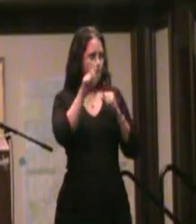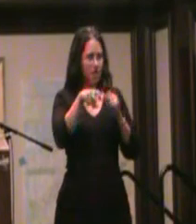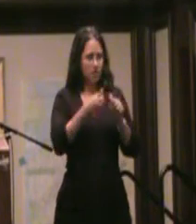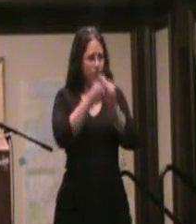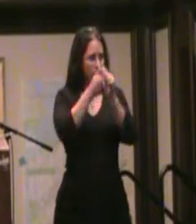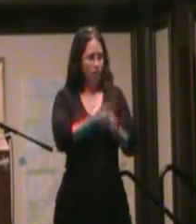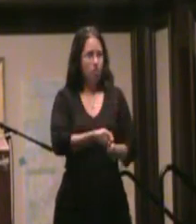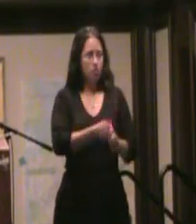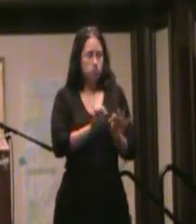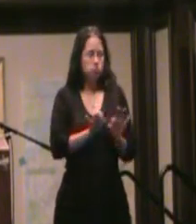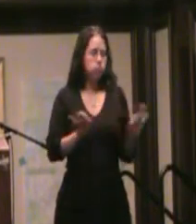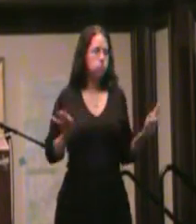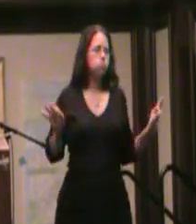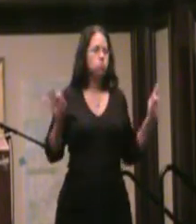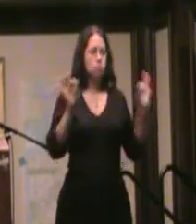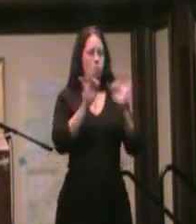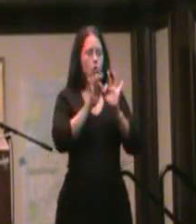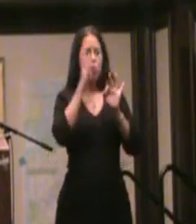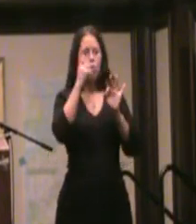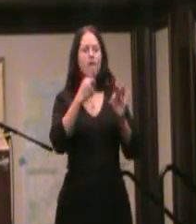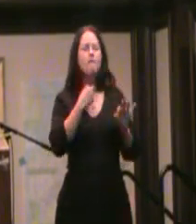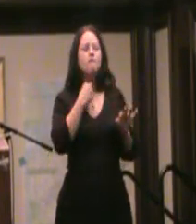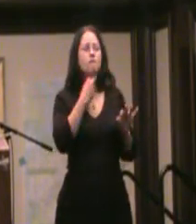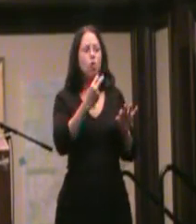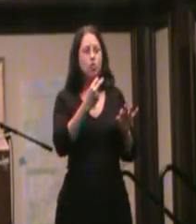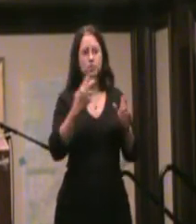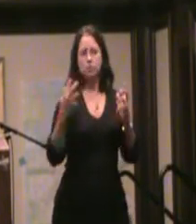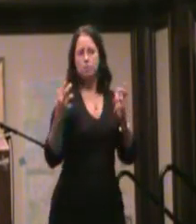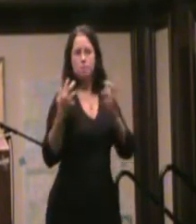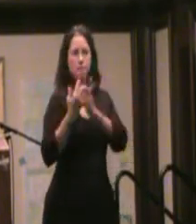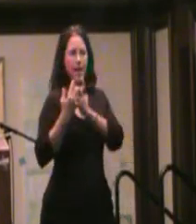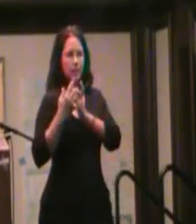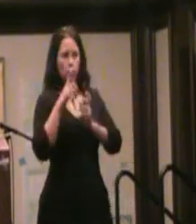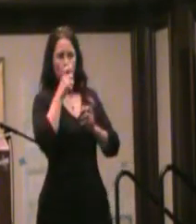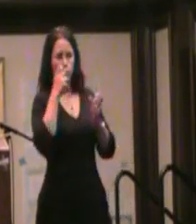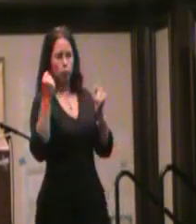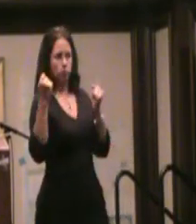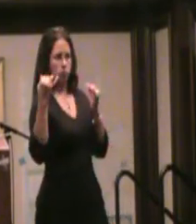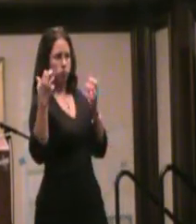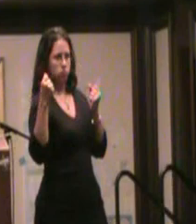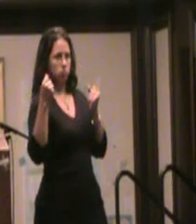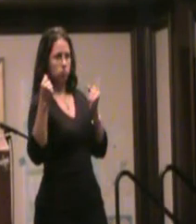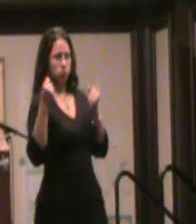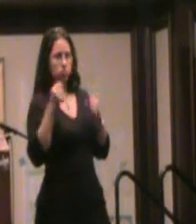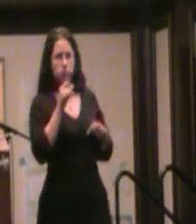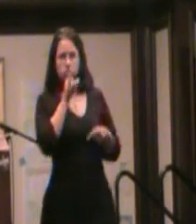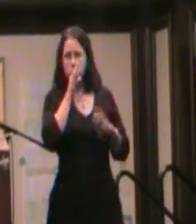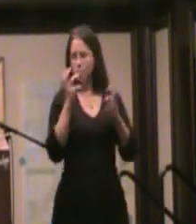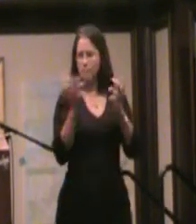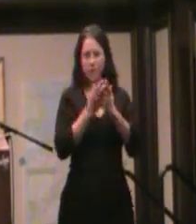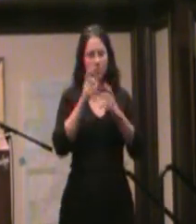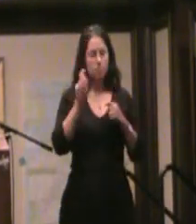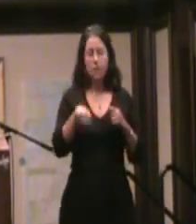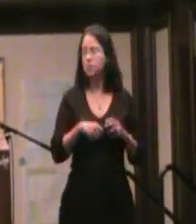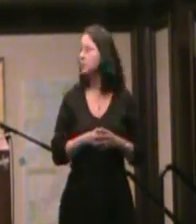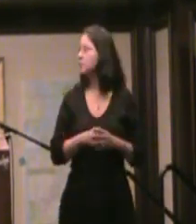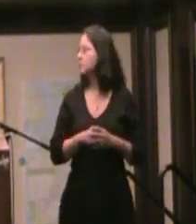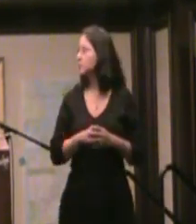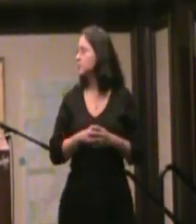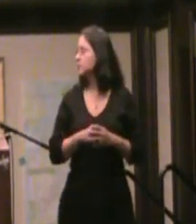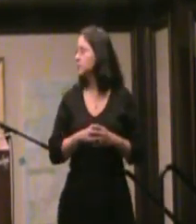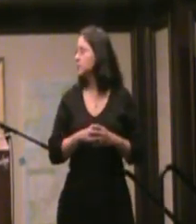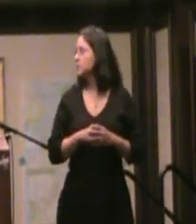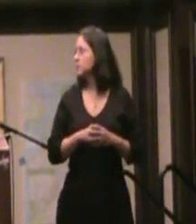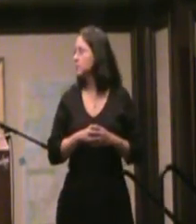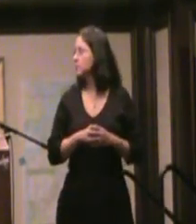essential element in the voice of the speaker. The voice of the speaker, okay? What is the